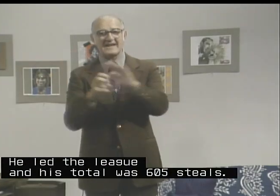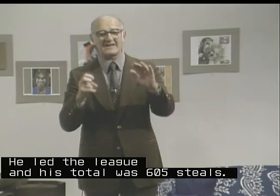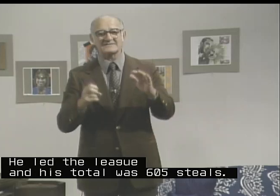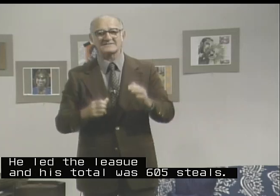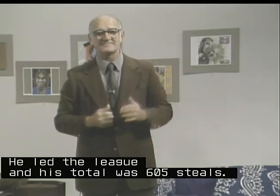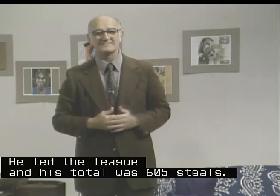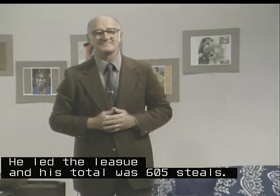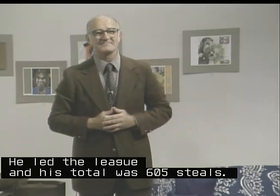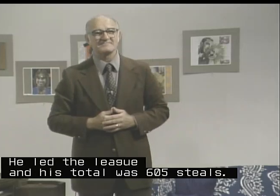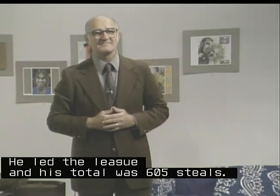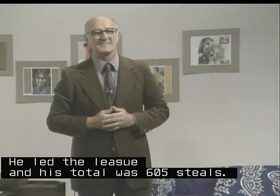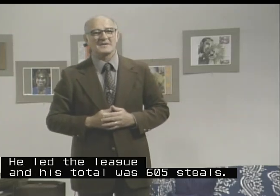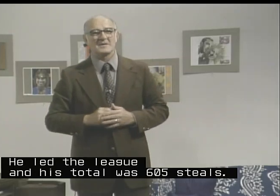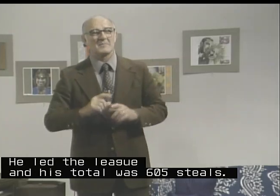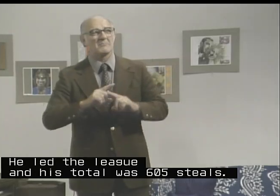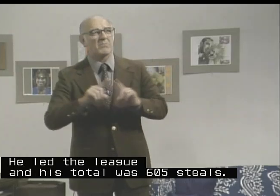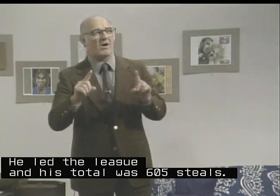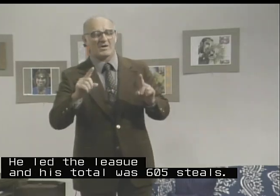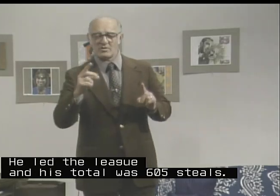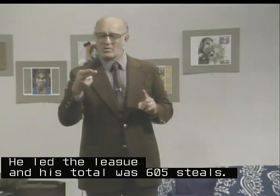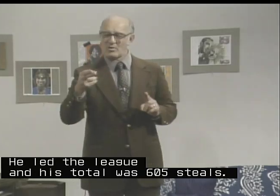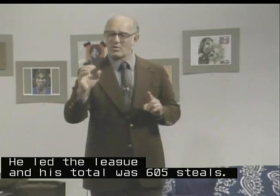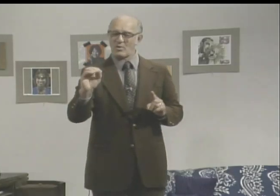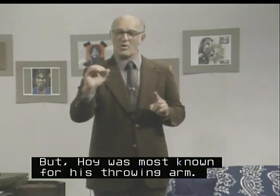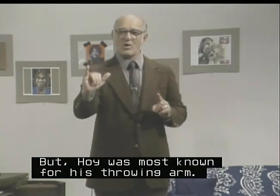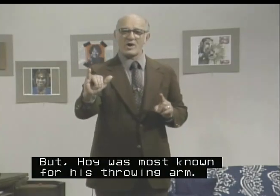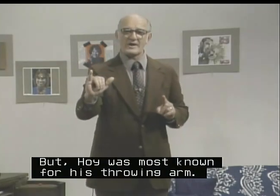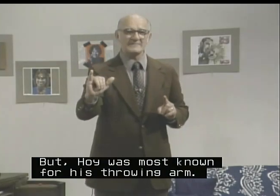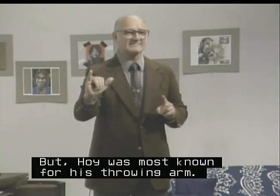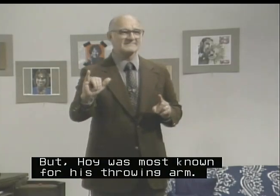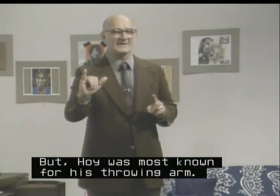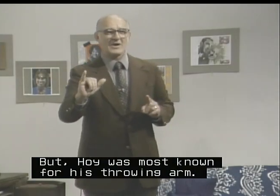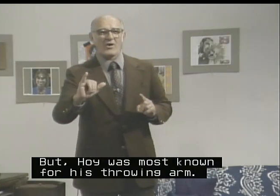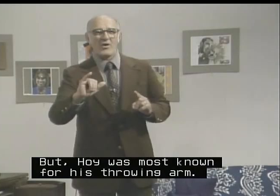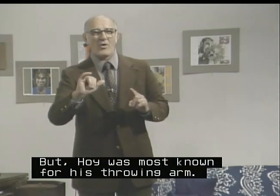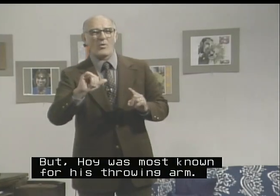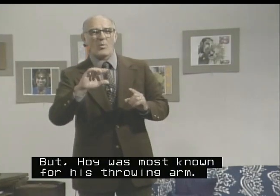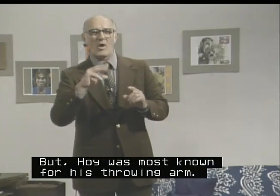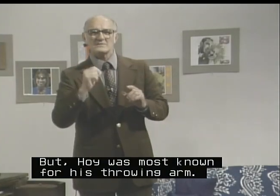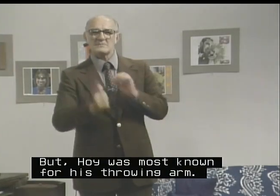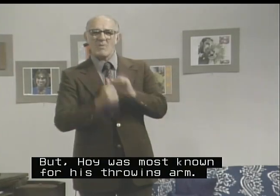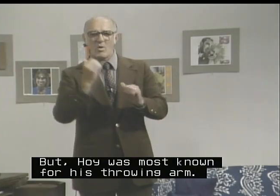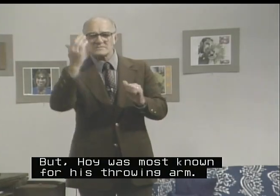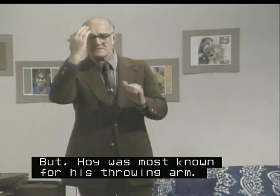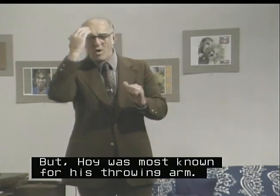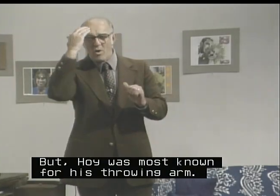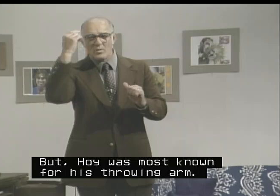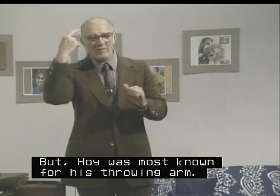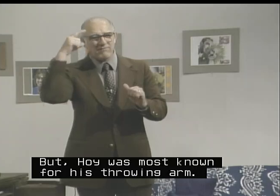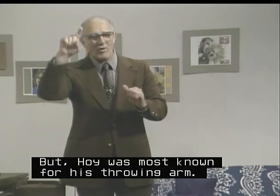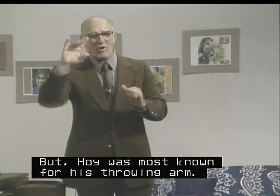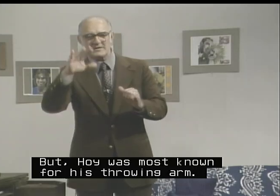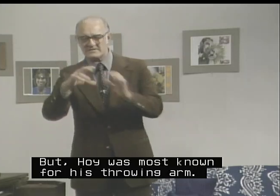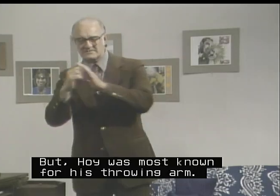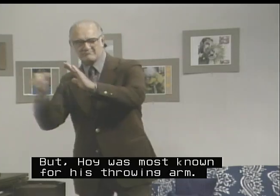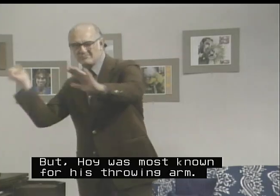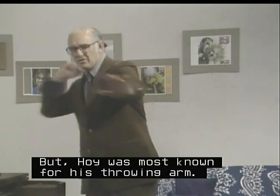steals. But Hoy was most known for his